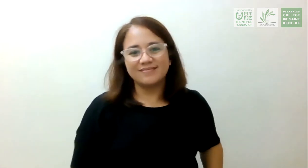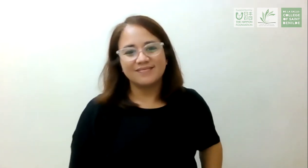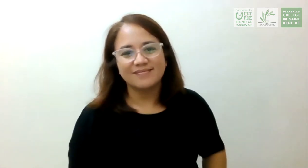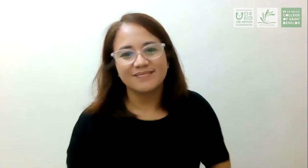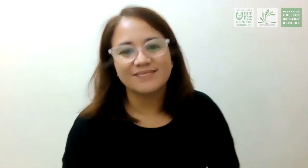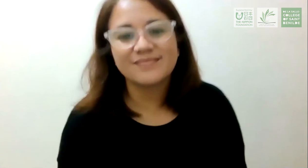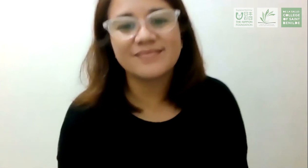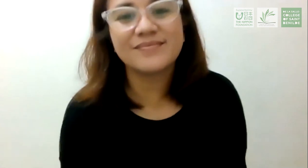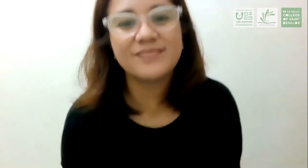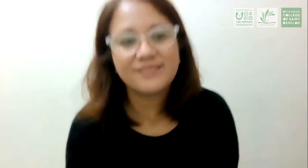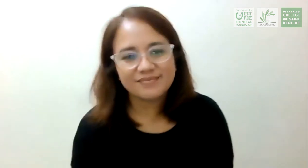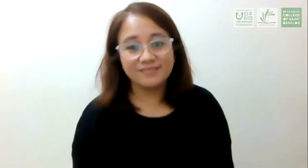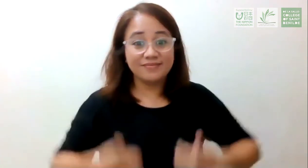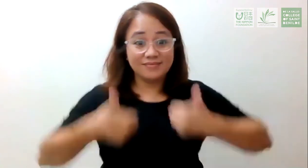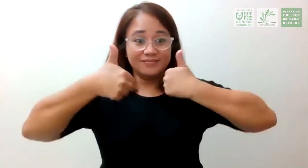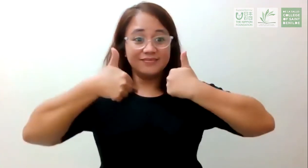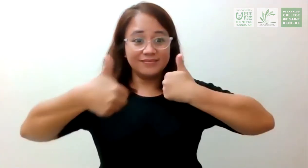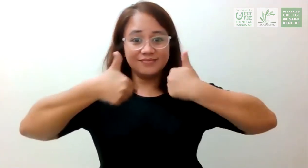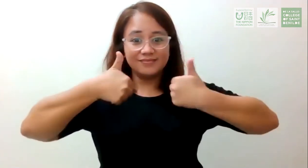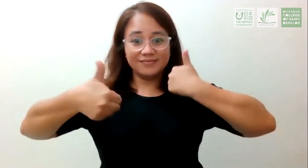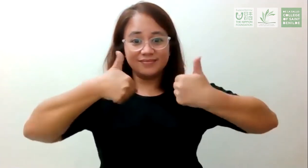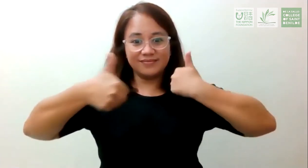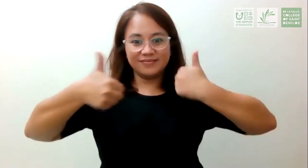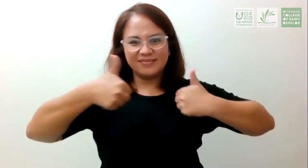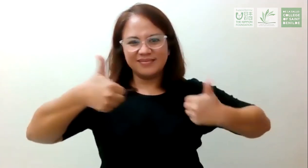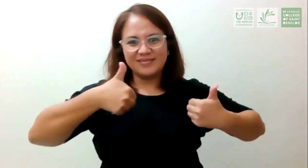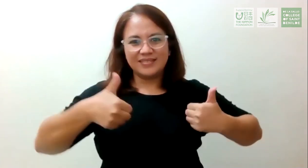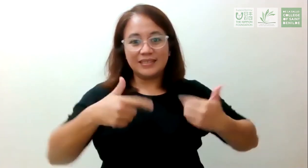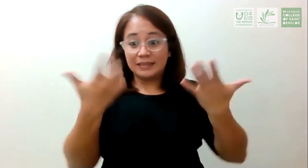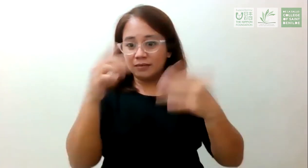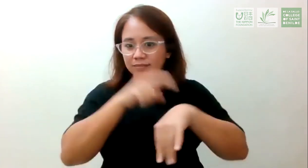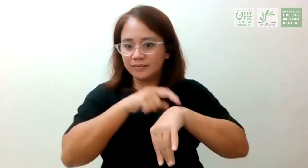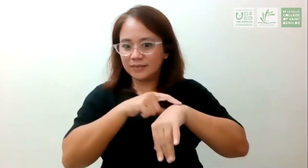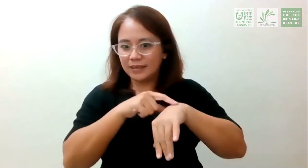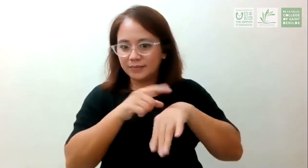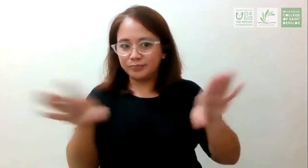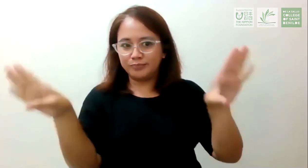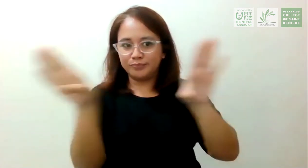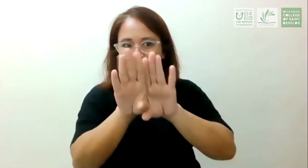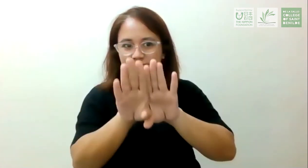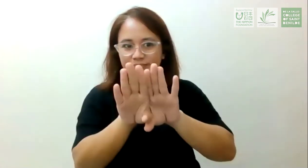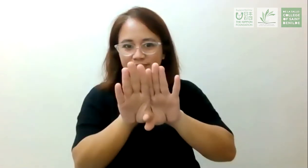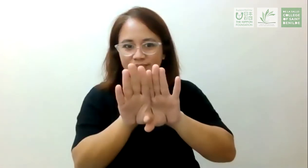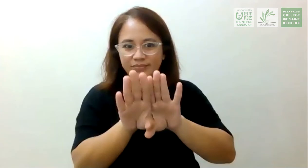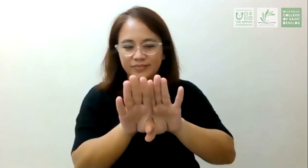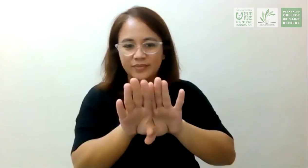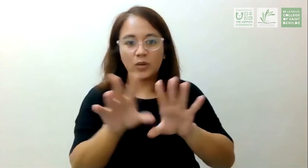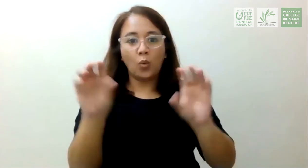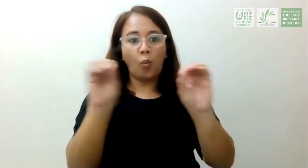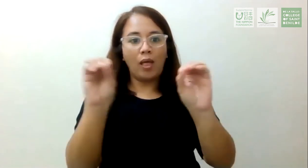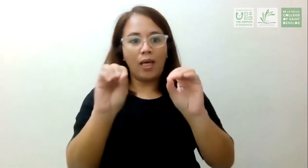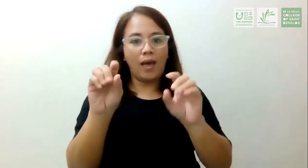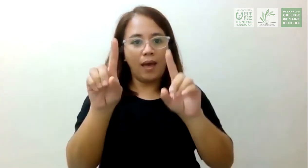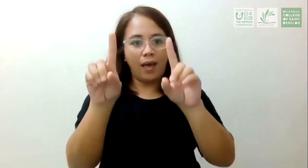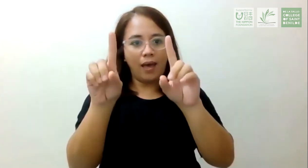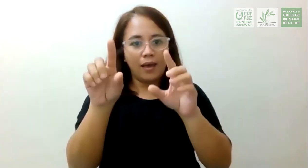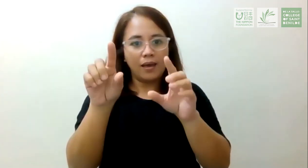All right, so then I think it's about time for us to close. No test on, no class on